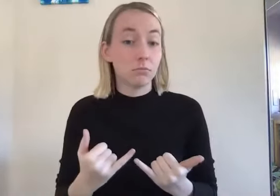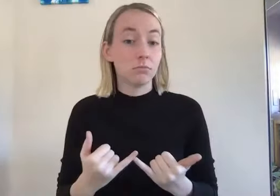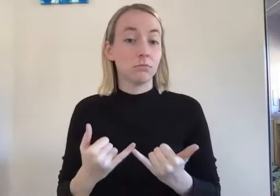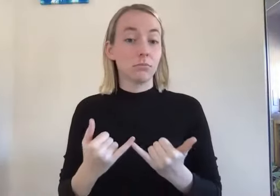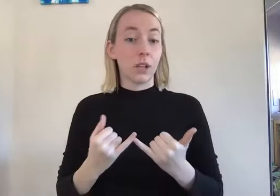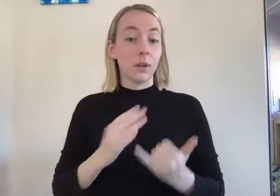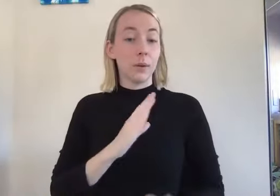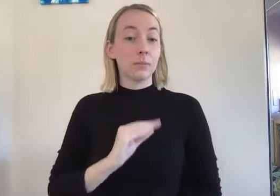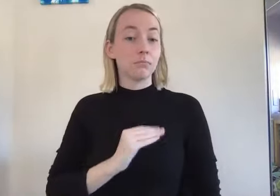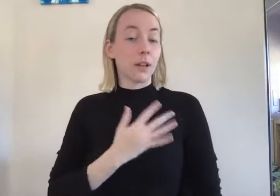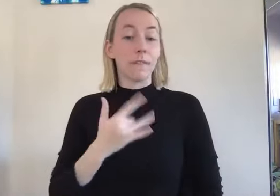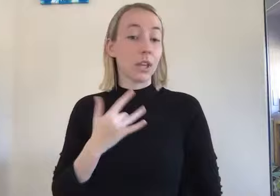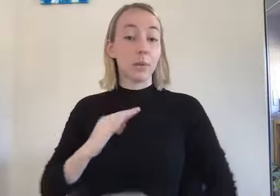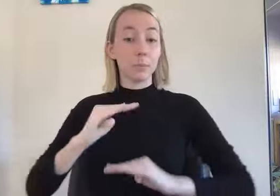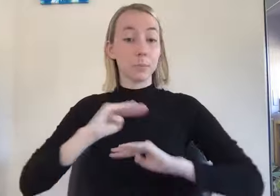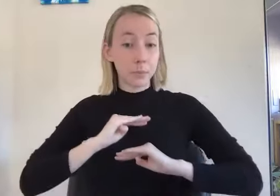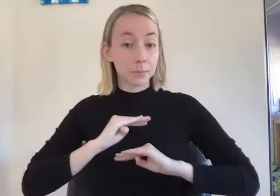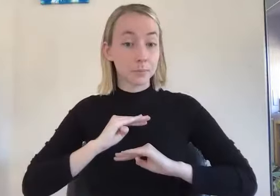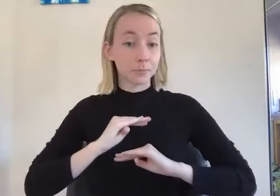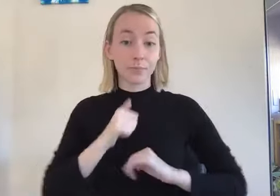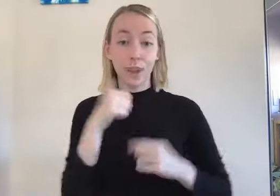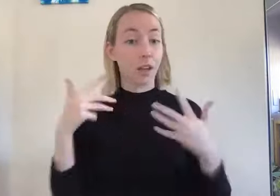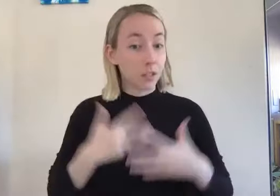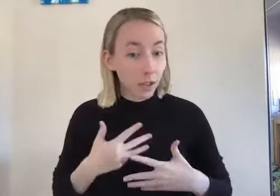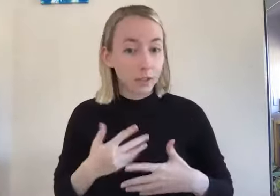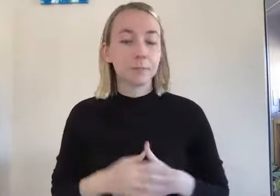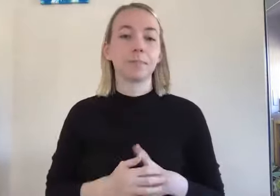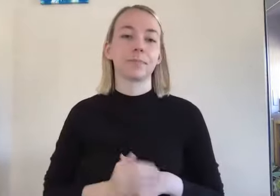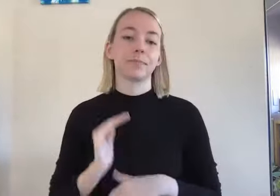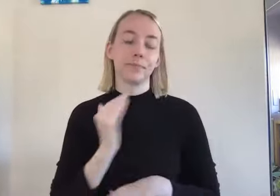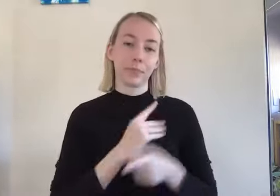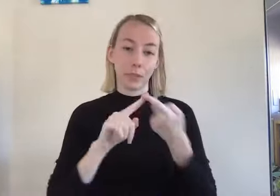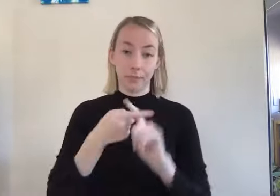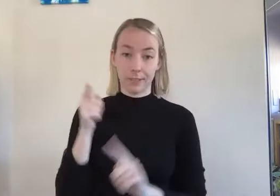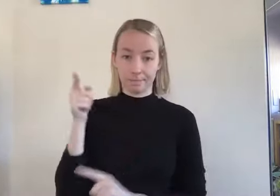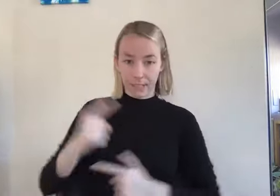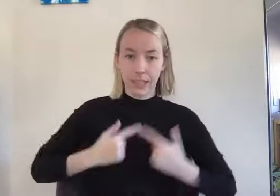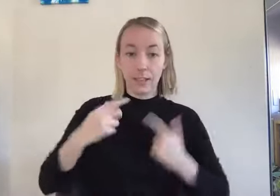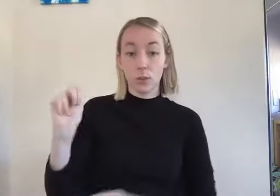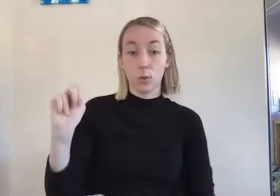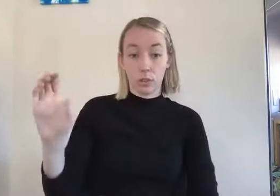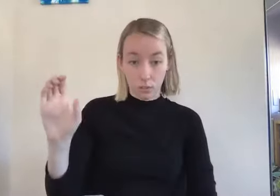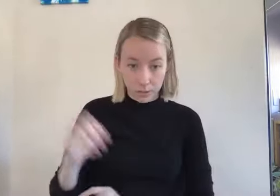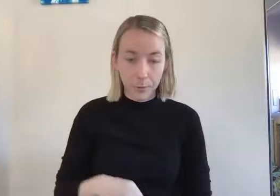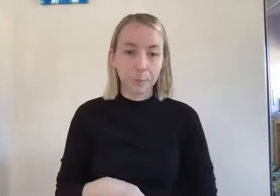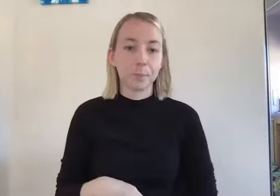Street, and there's no white noise at all. Our friend in North Carolina, Tom Ivester, he used to say, by making